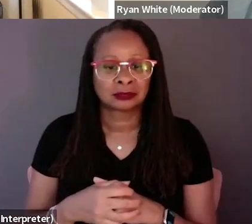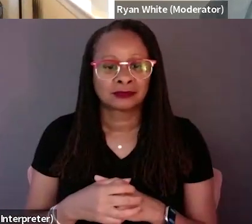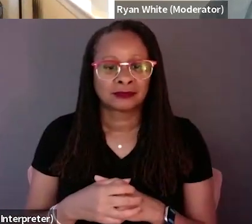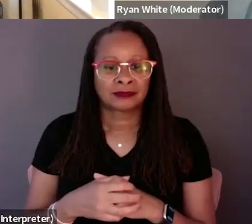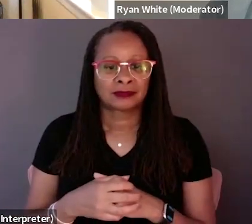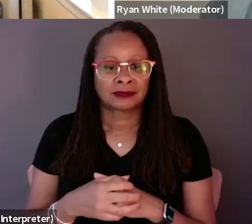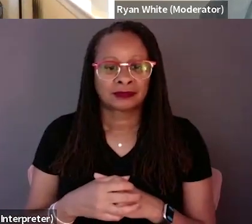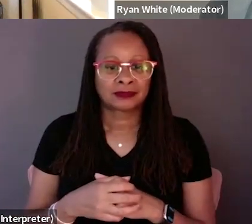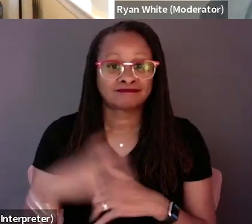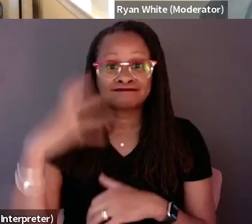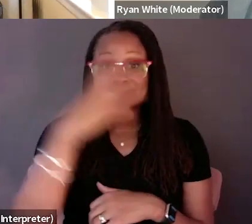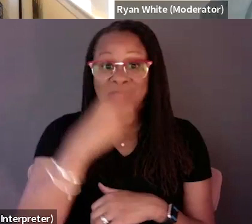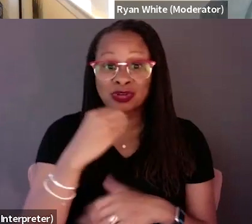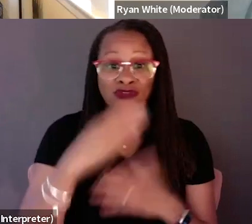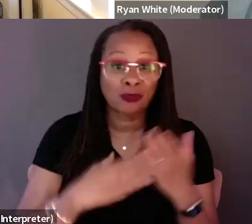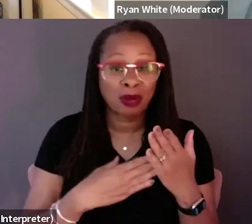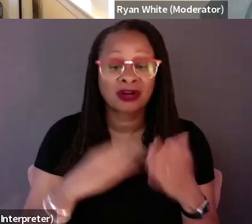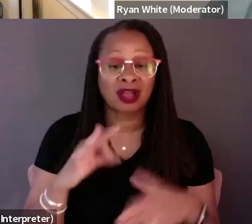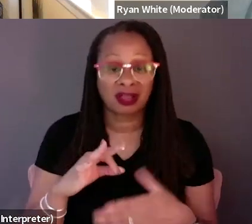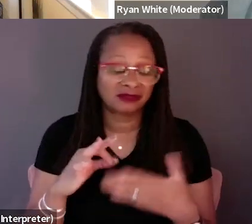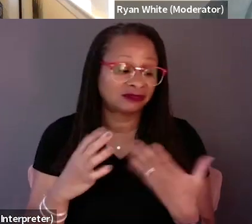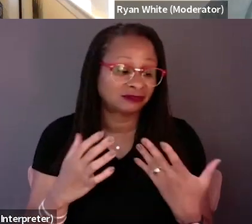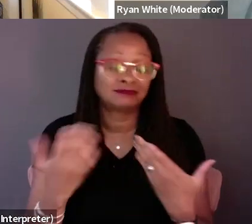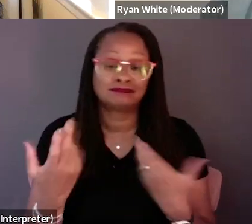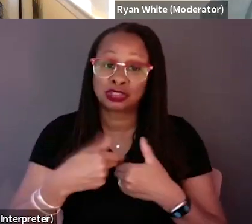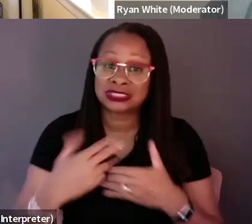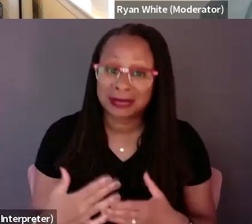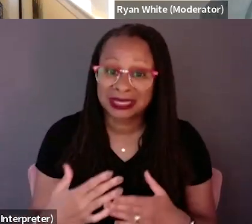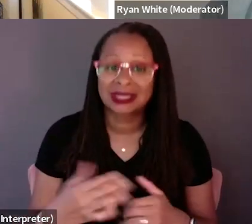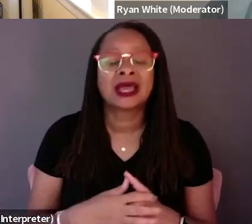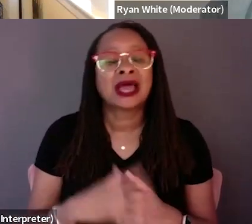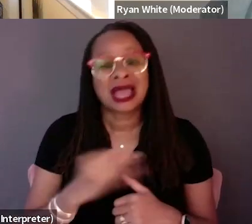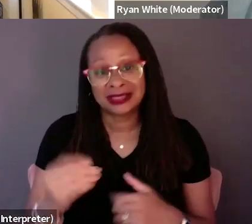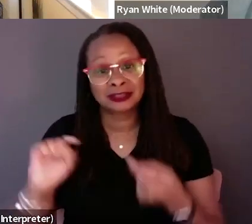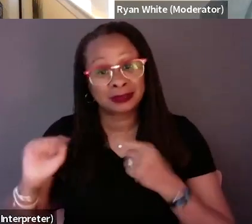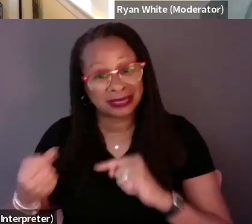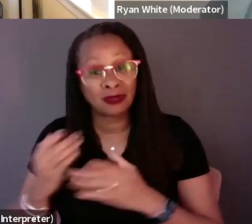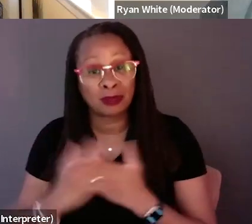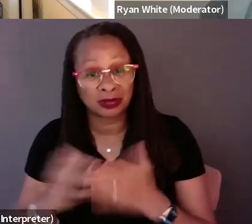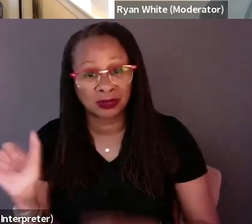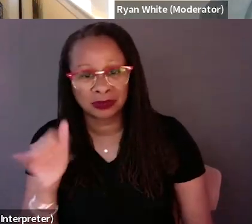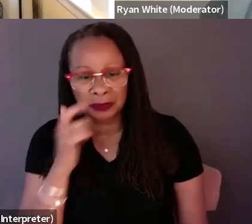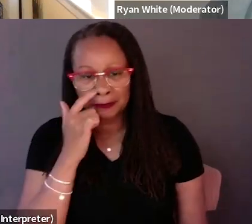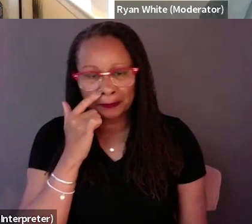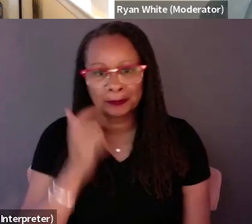there's potential beautiful parts of being a participant in it, and there's a potential painful part. So